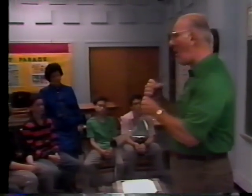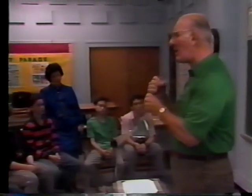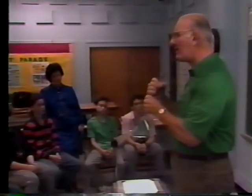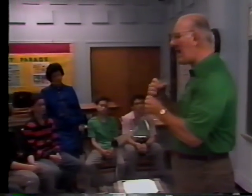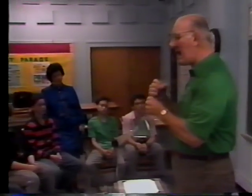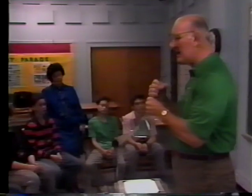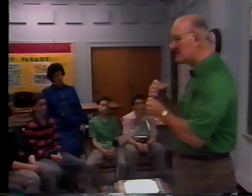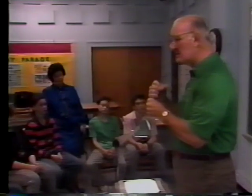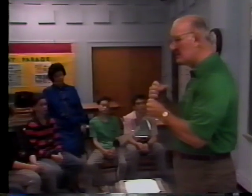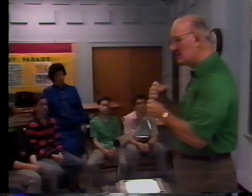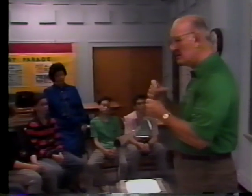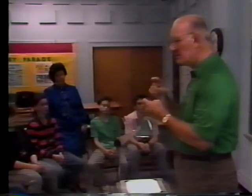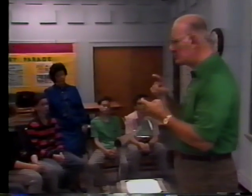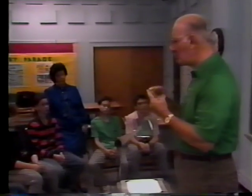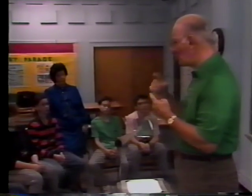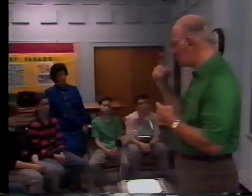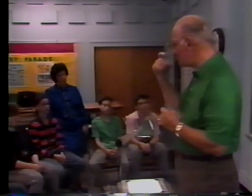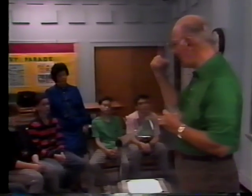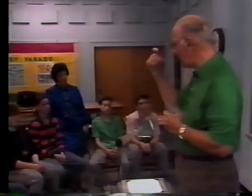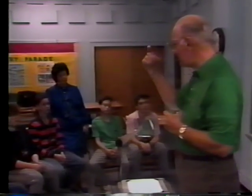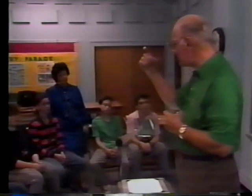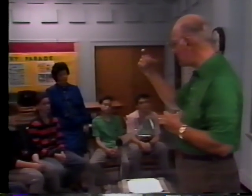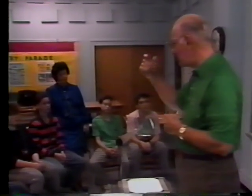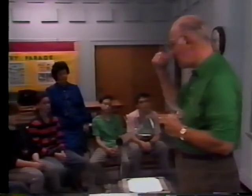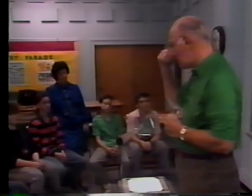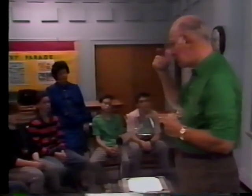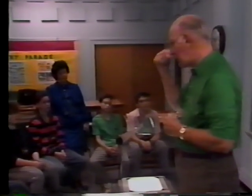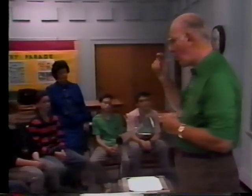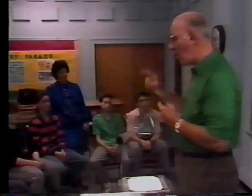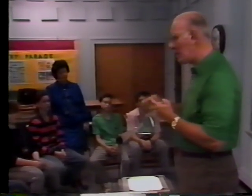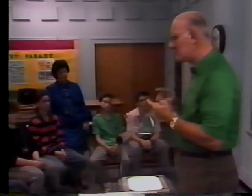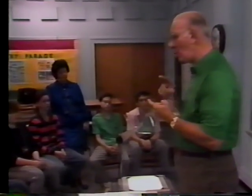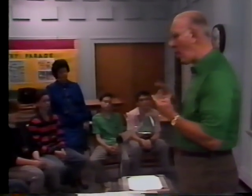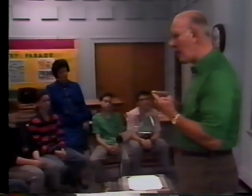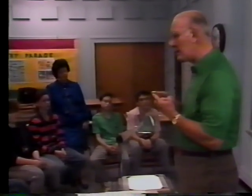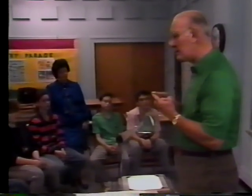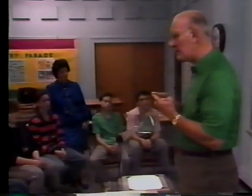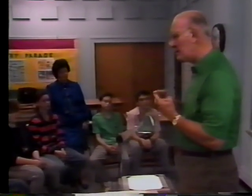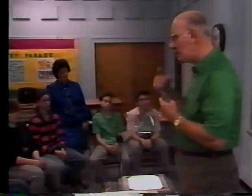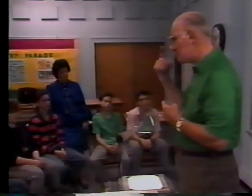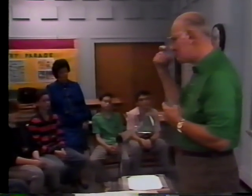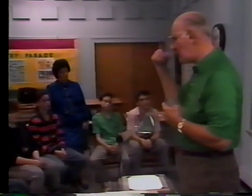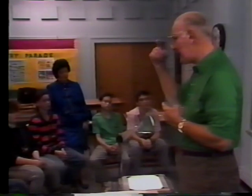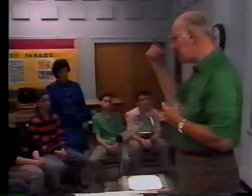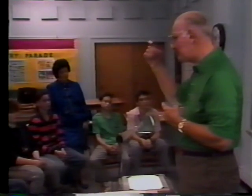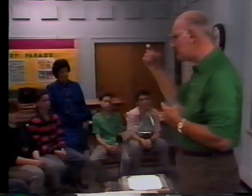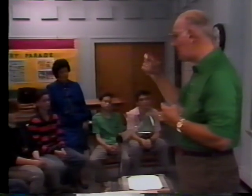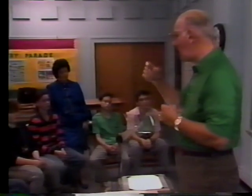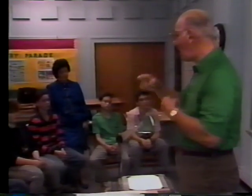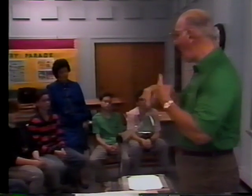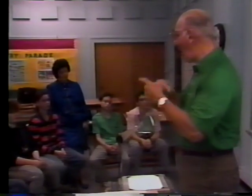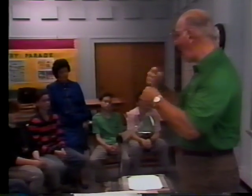Hold fast to dreams, because when dreams